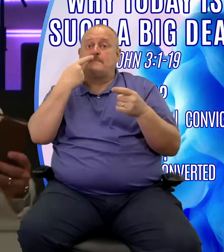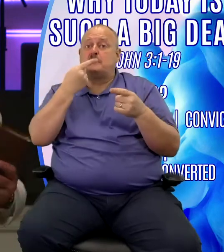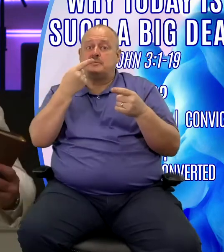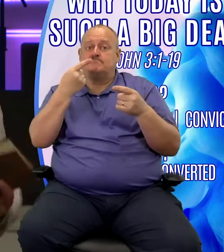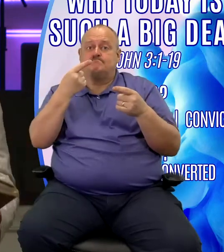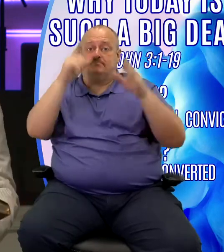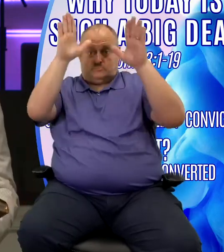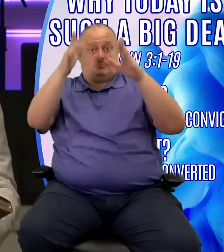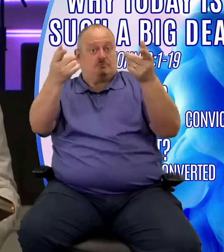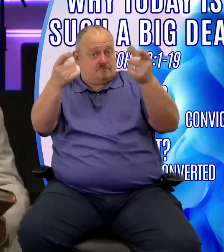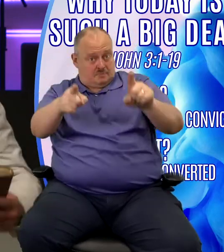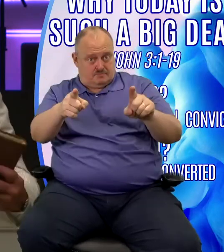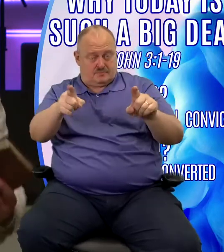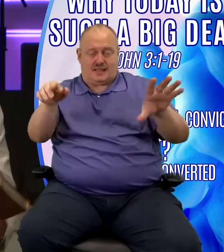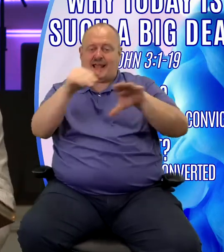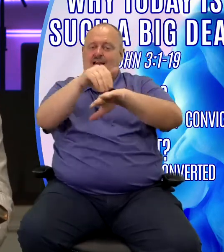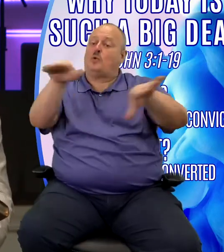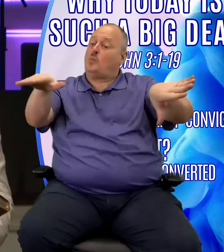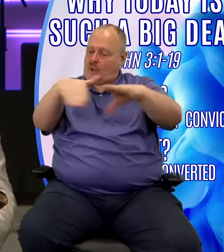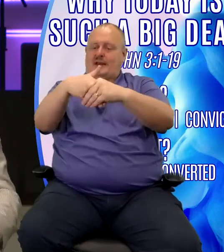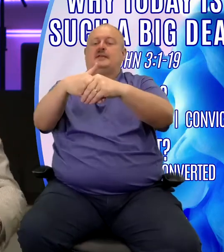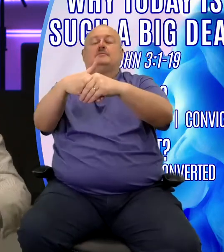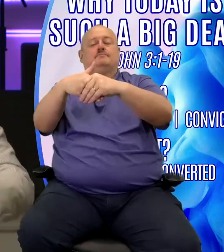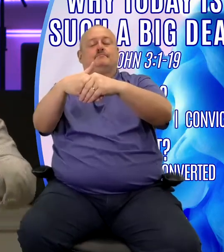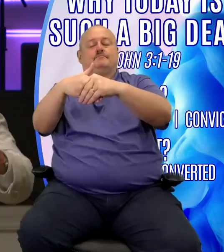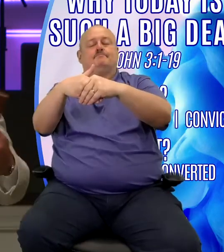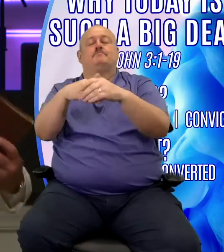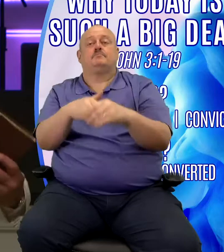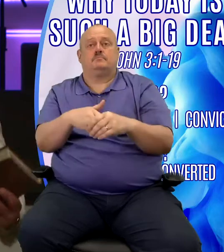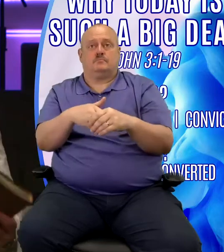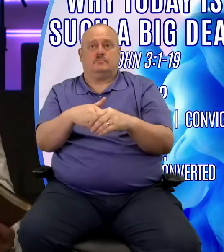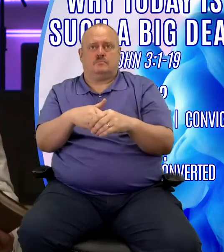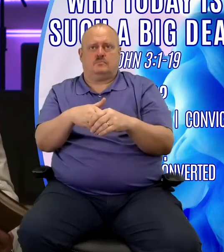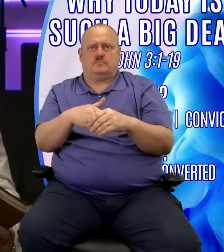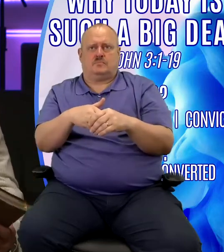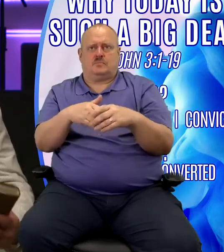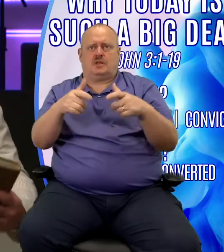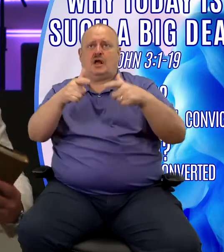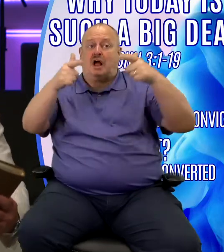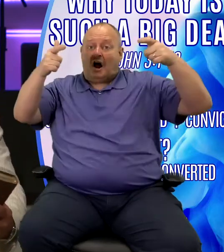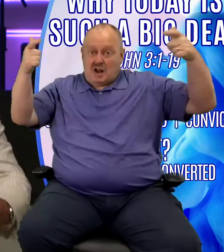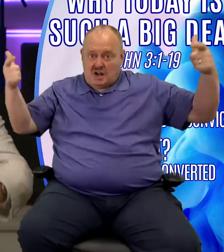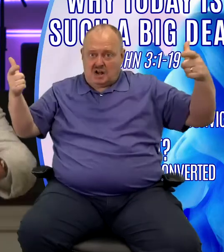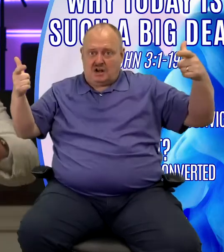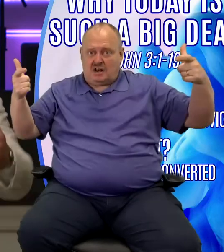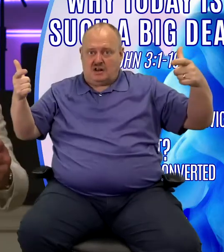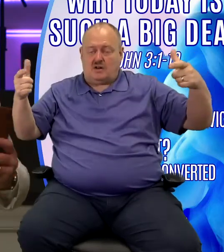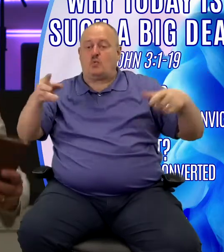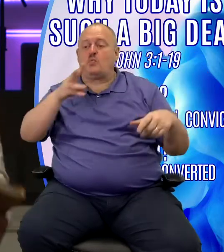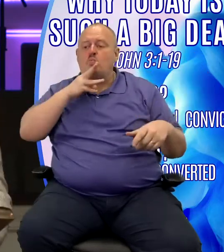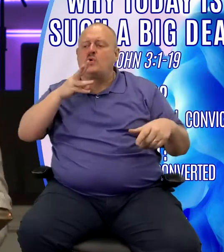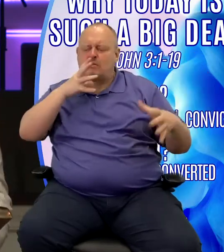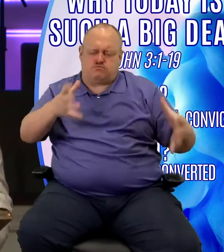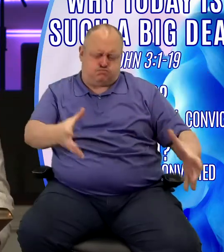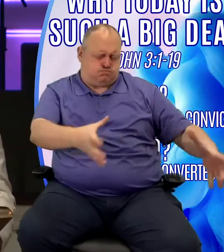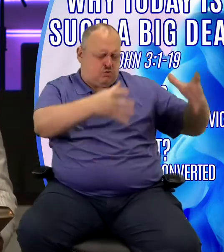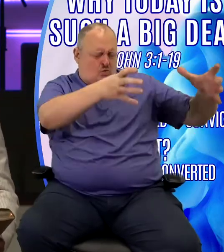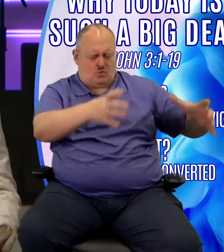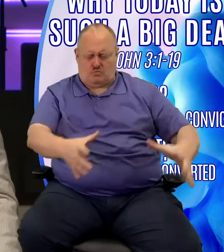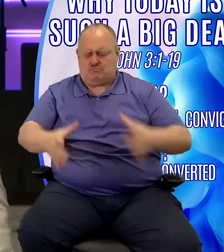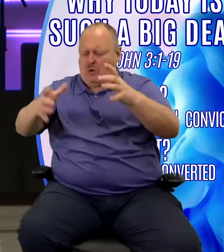Here he is at a wedding feast, and as you study the passage, there was an enormous amount of water in these huge